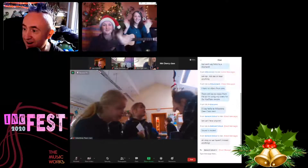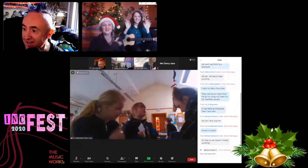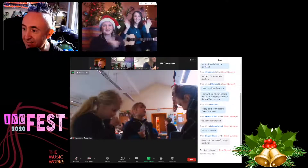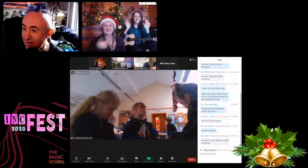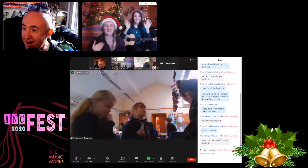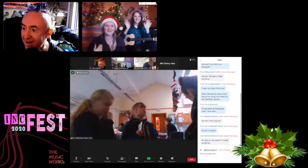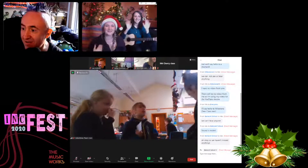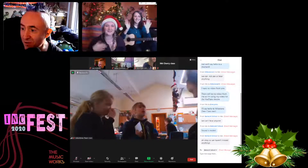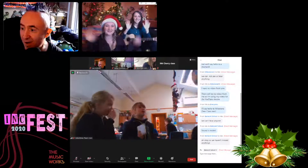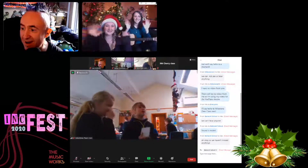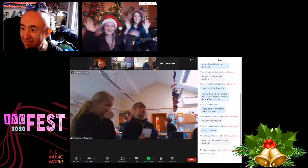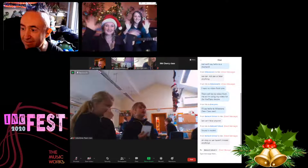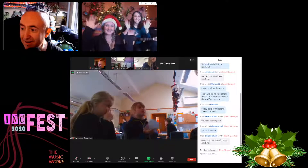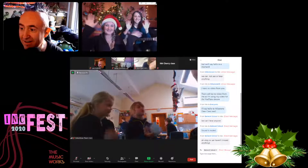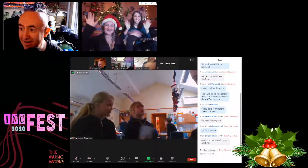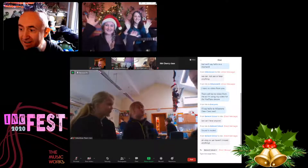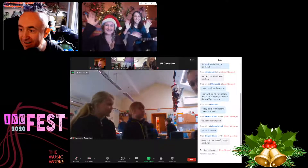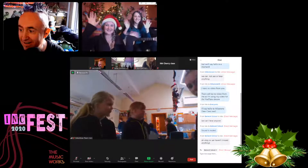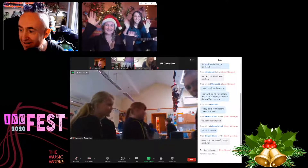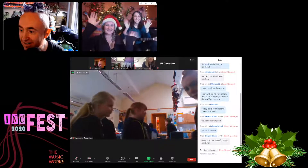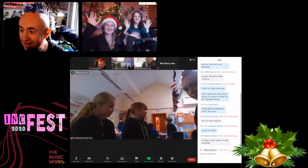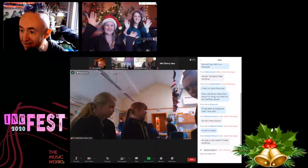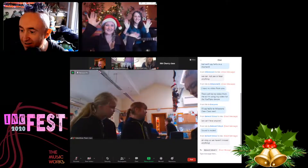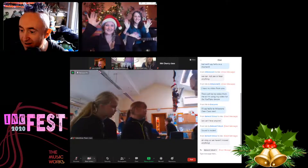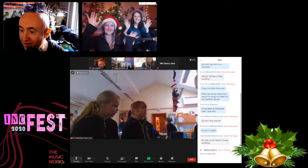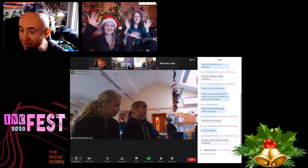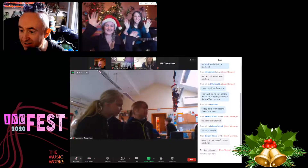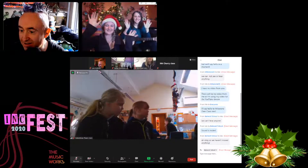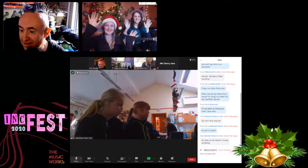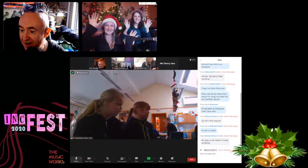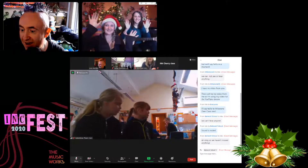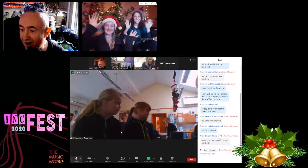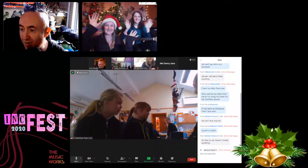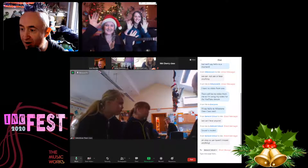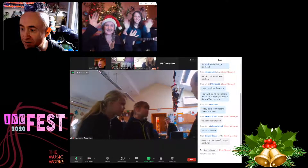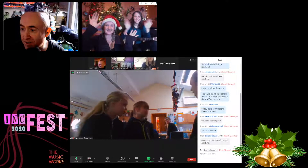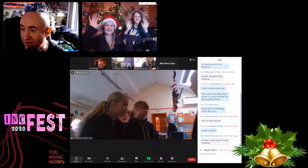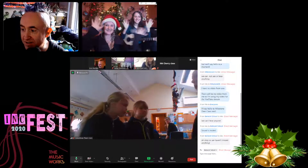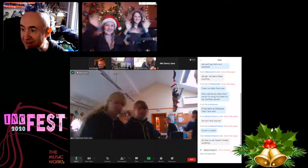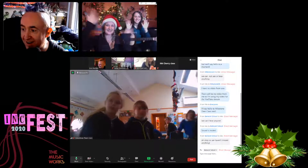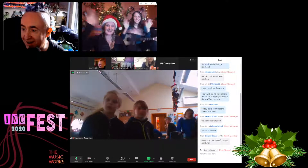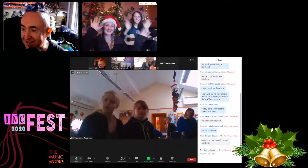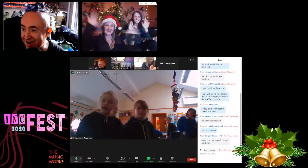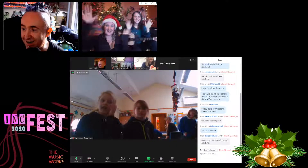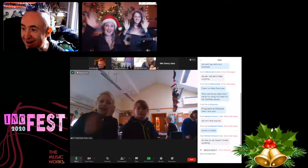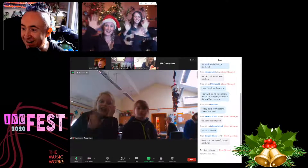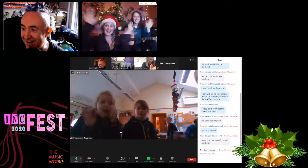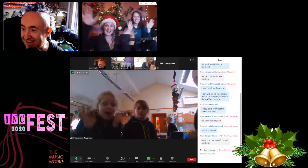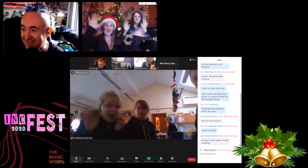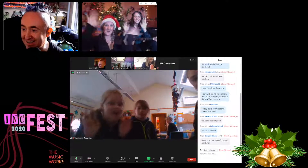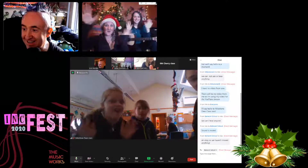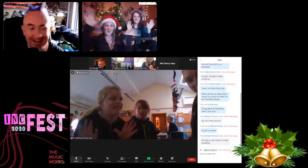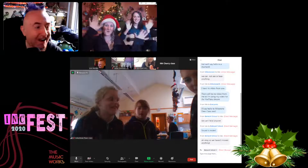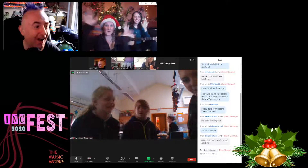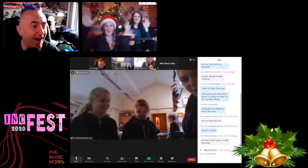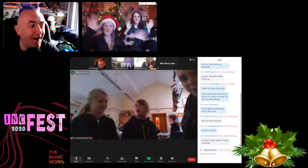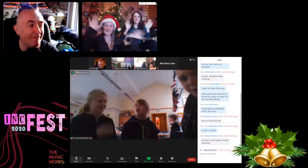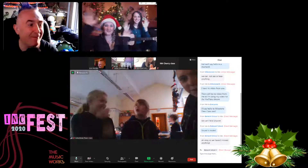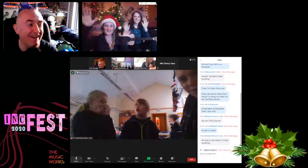If you can, give us a wave. Can you hear us? Hello, Milestone Deer class. Can you hear us? Oh, brilliant.